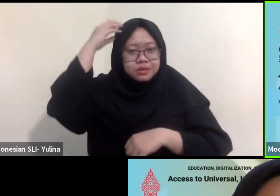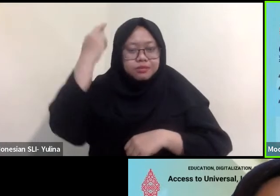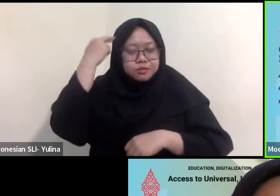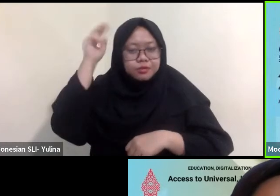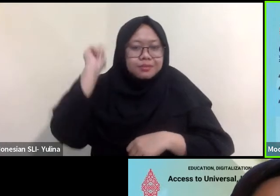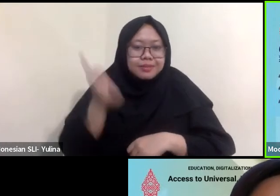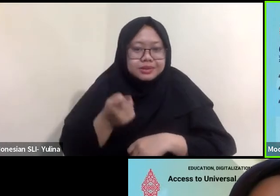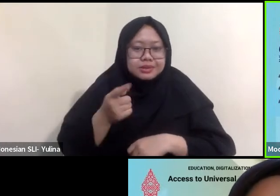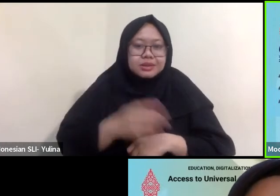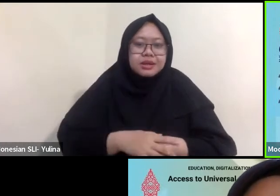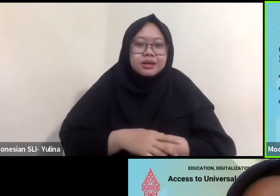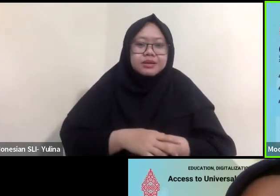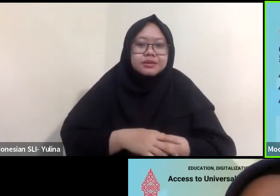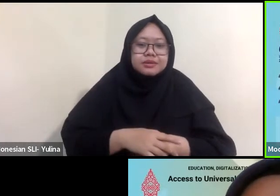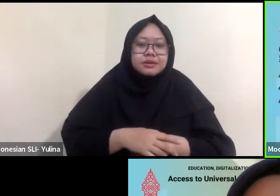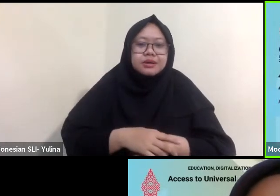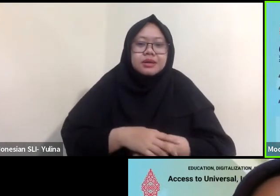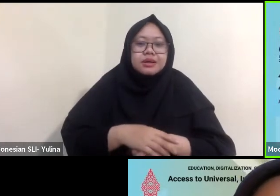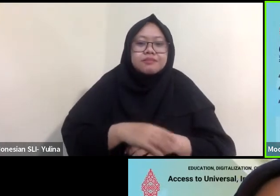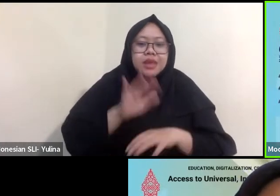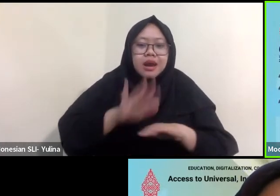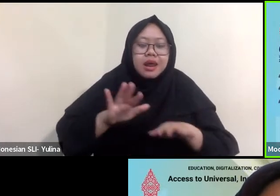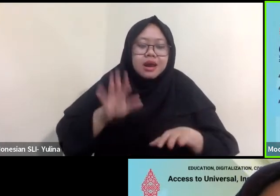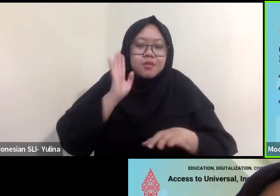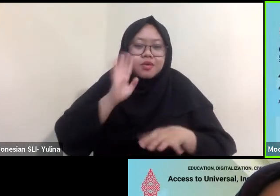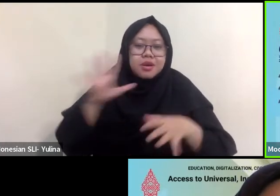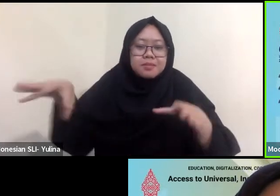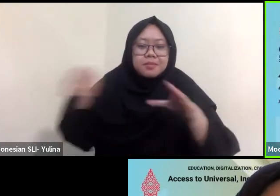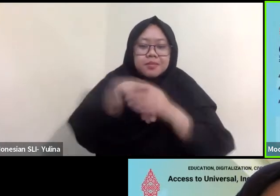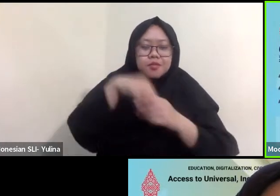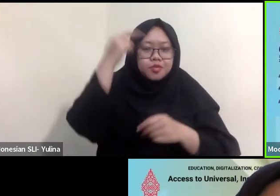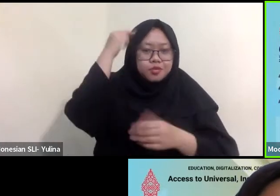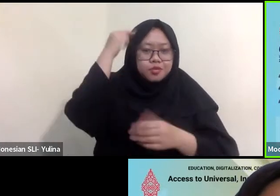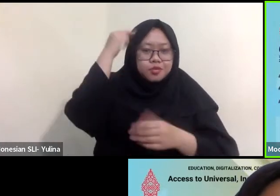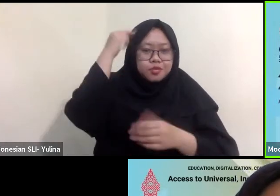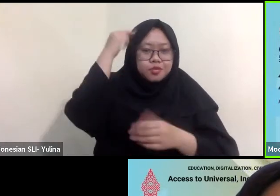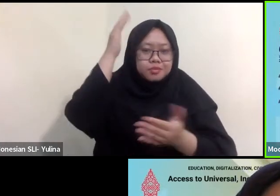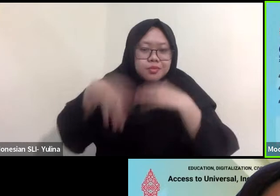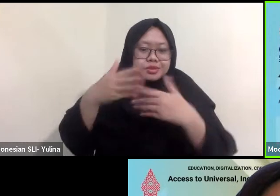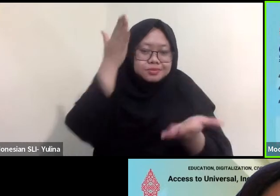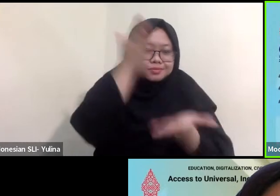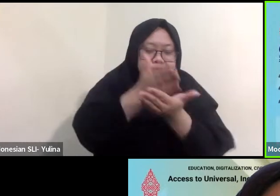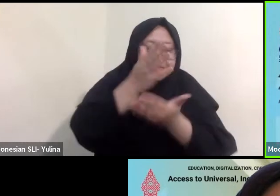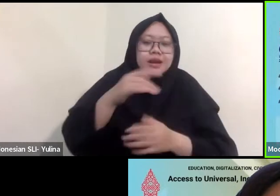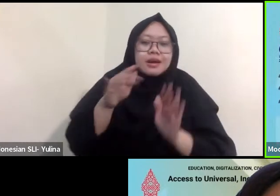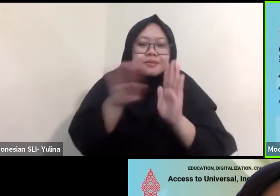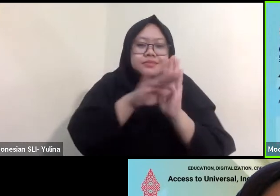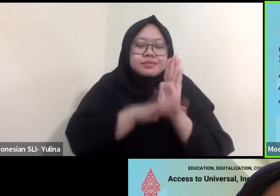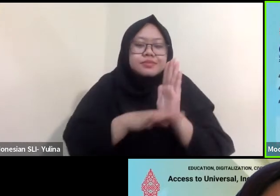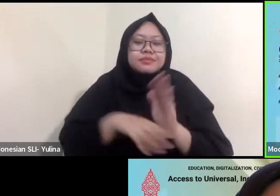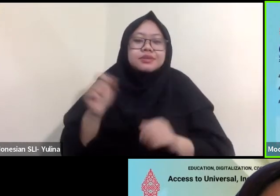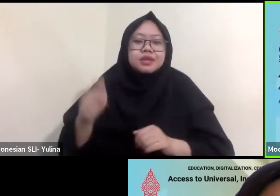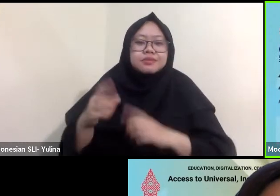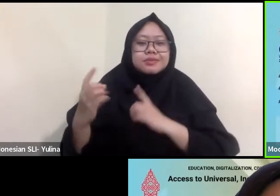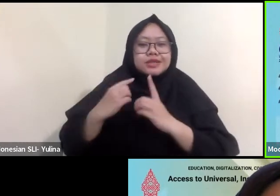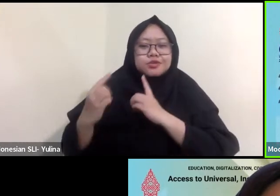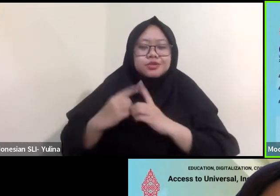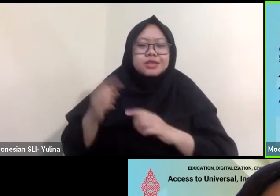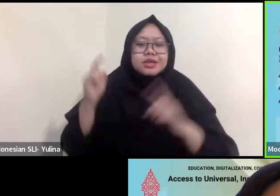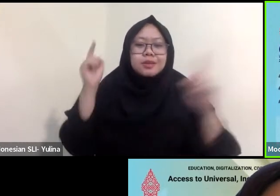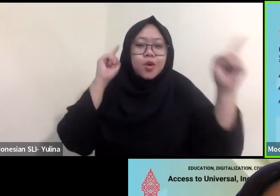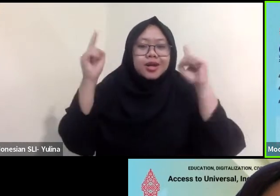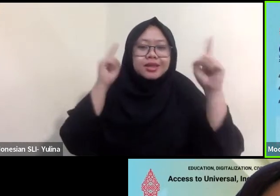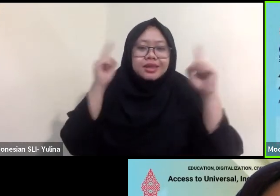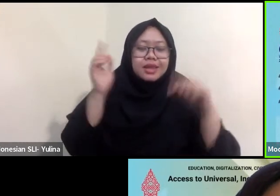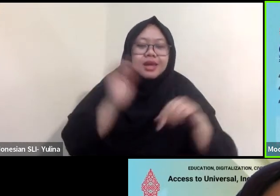decision-making process. So in any kind of discussion or political discussion, Putri expected that the government could include